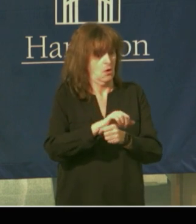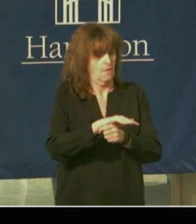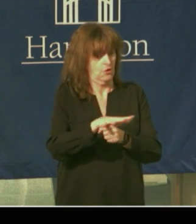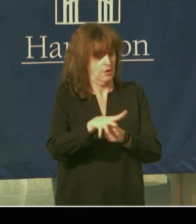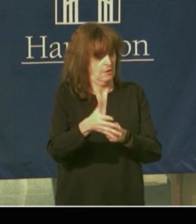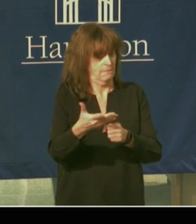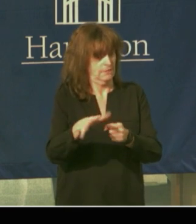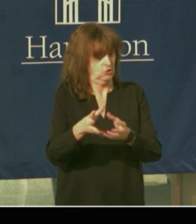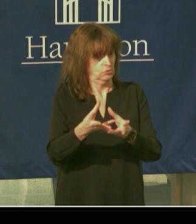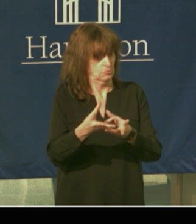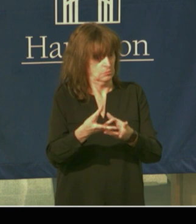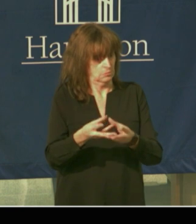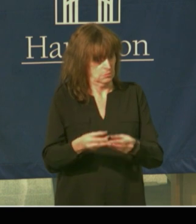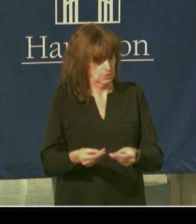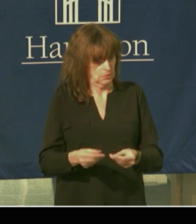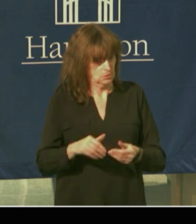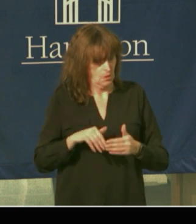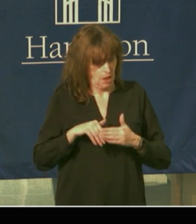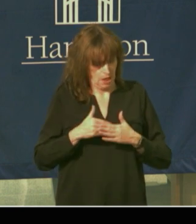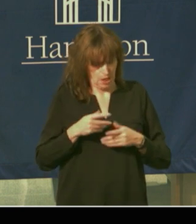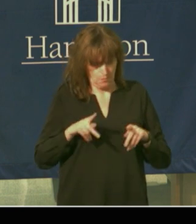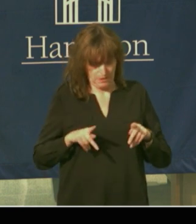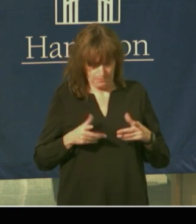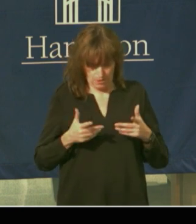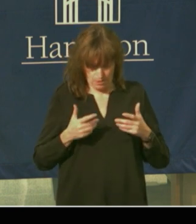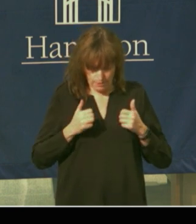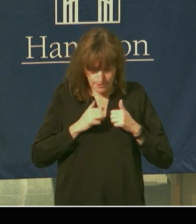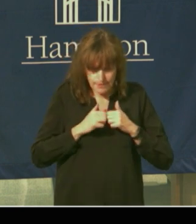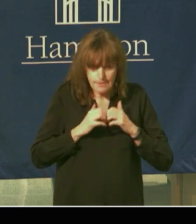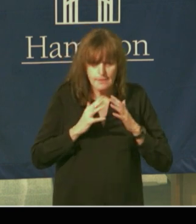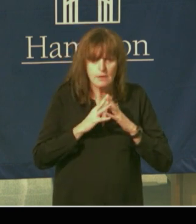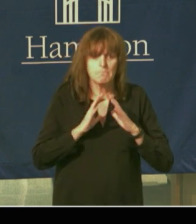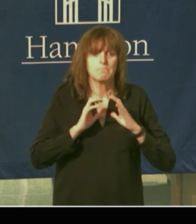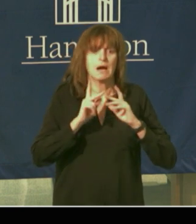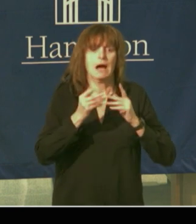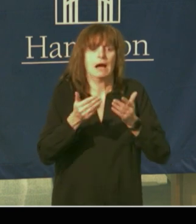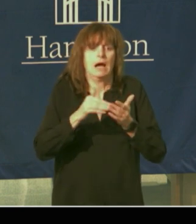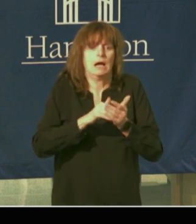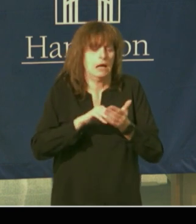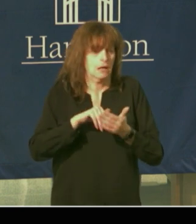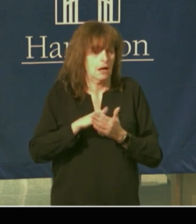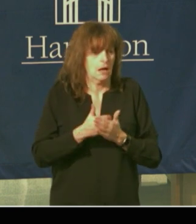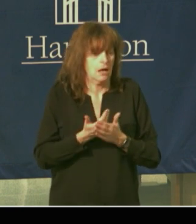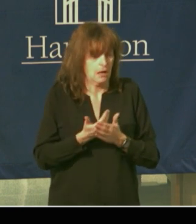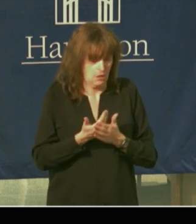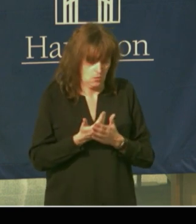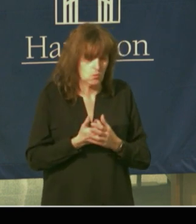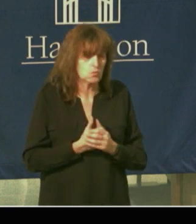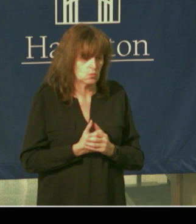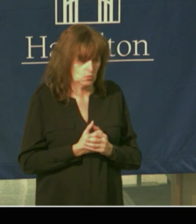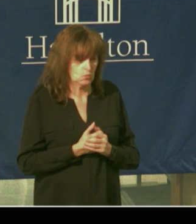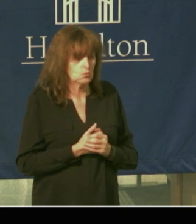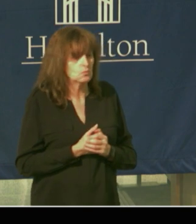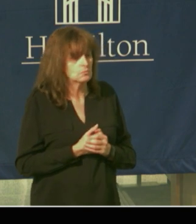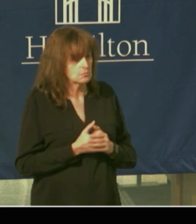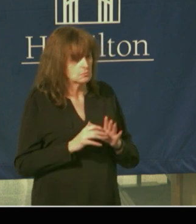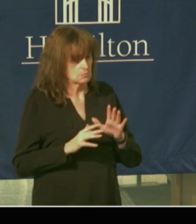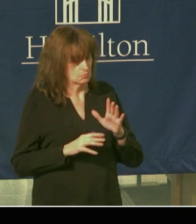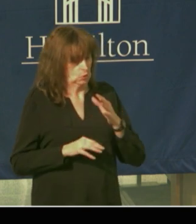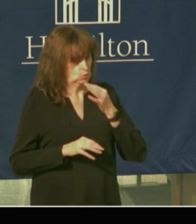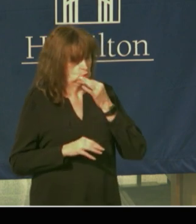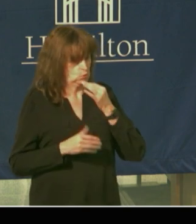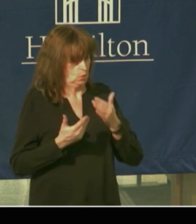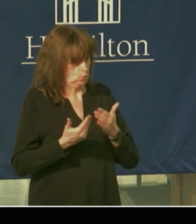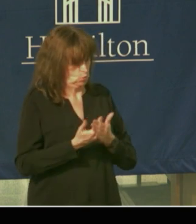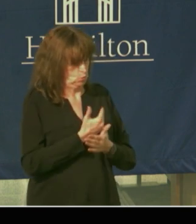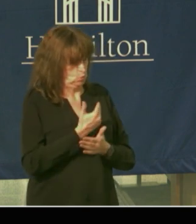chamber and the city will have a website up and running, and we'll be announcing some initiatives that that can be taken locally here to help